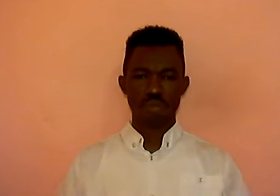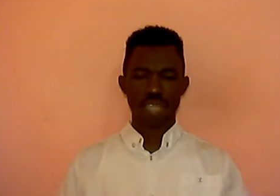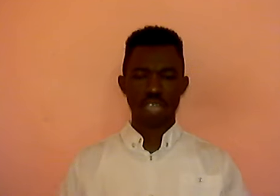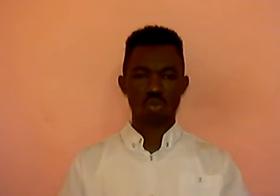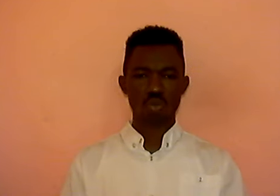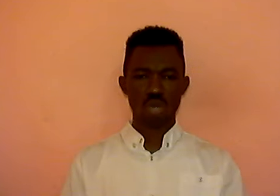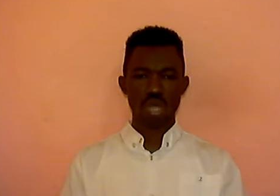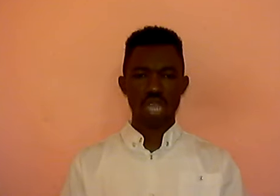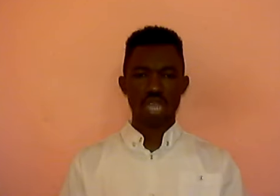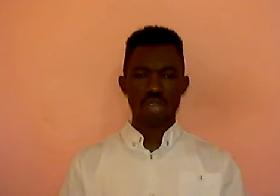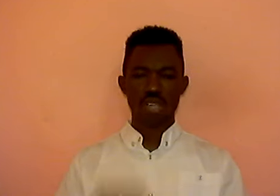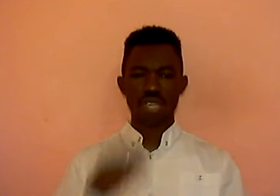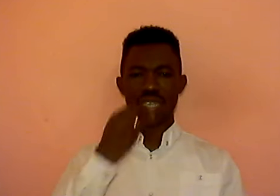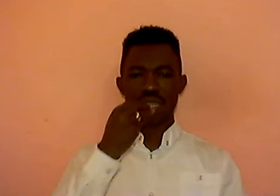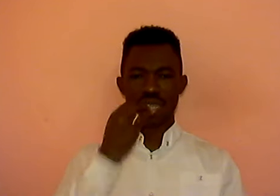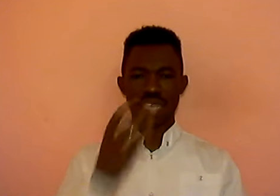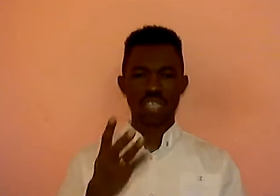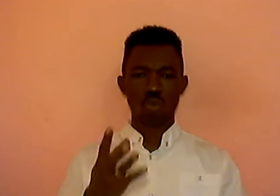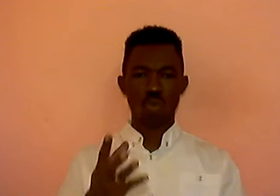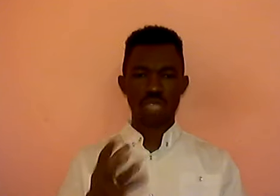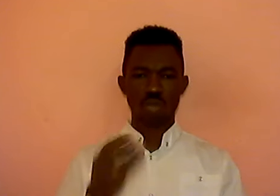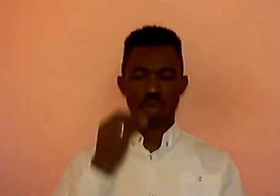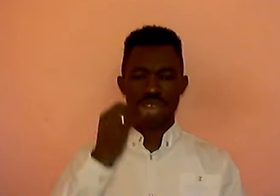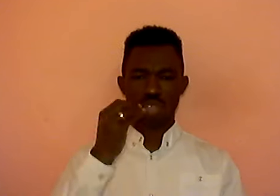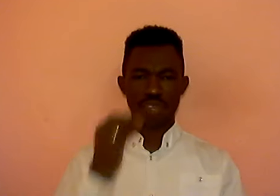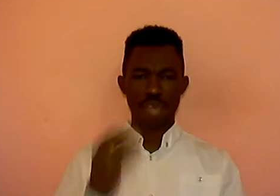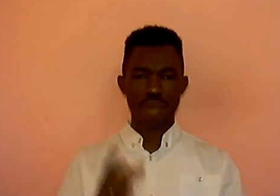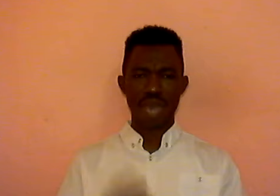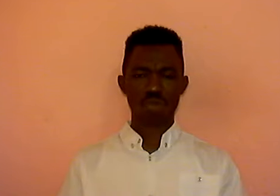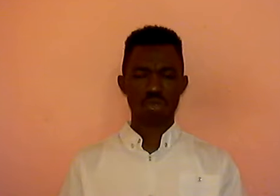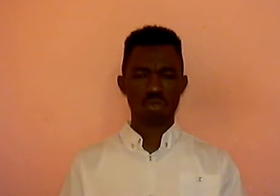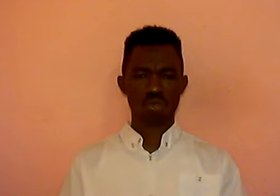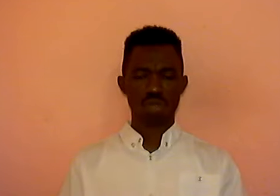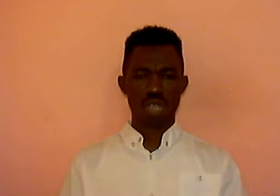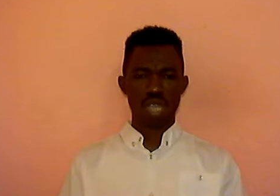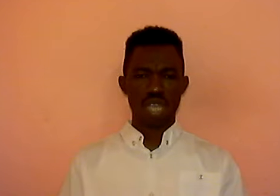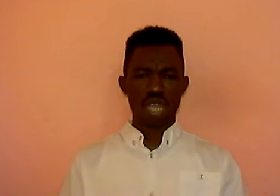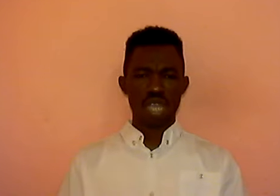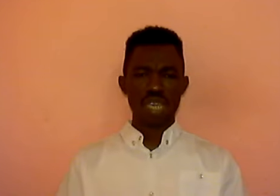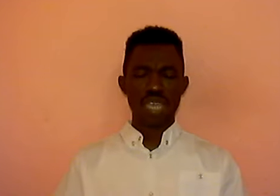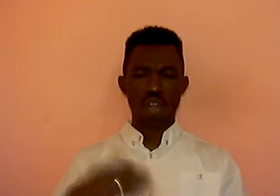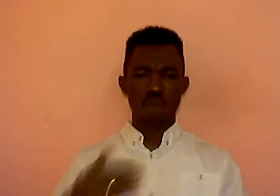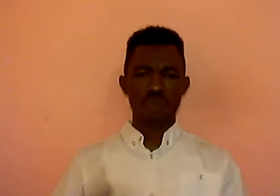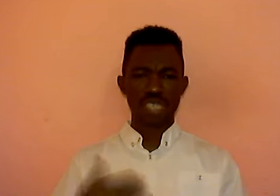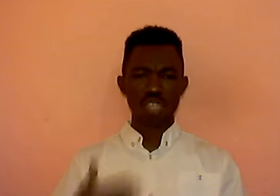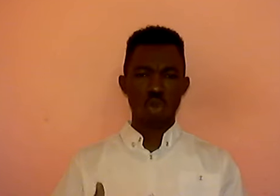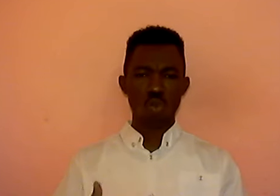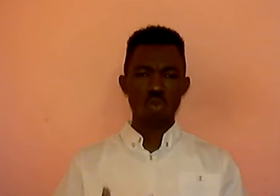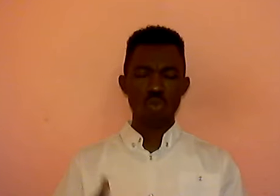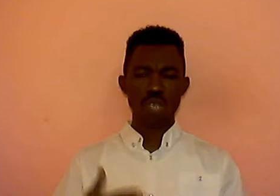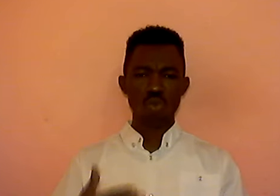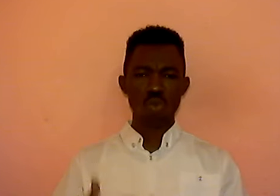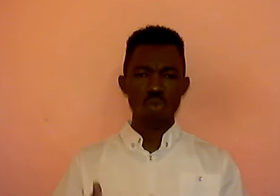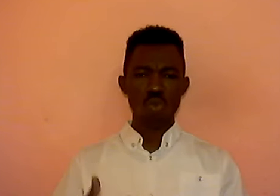with tattoo. The dirty word that is coming out of their mouth. They are competing on who will go